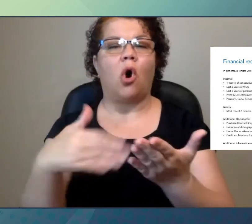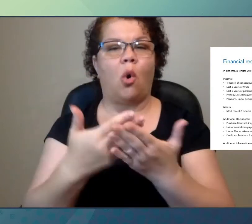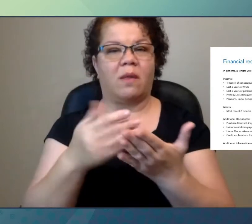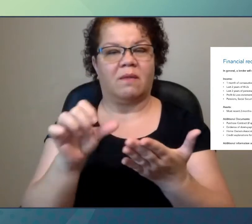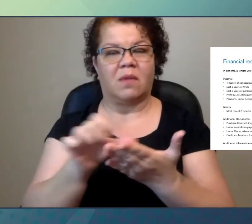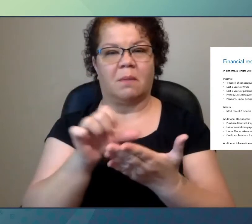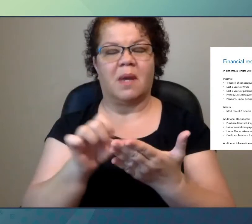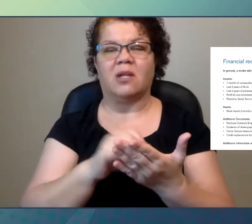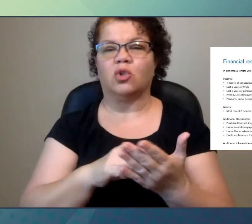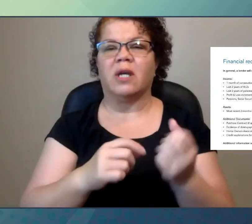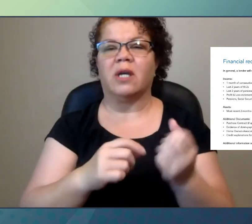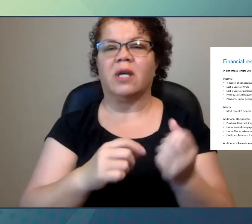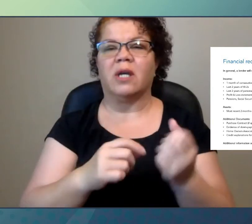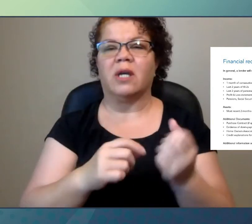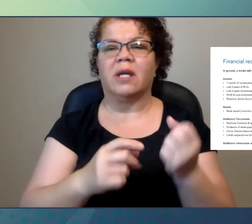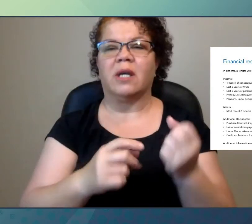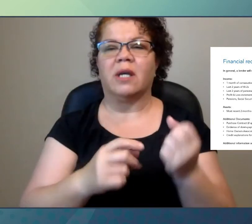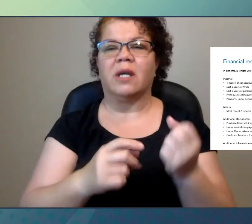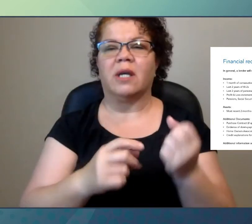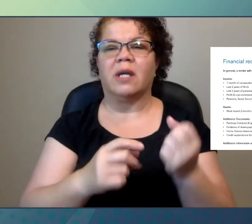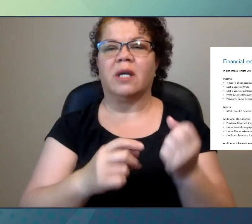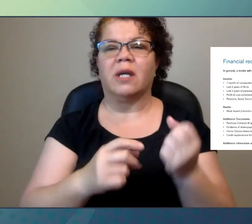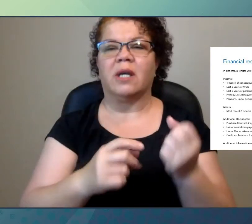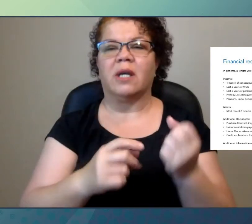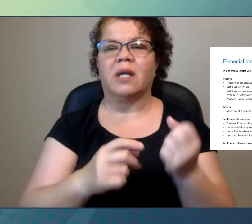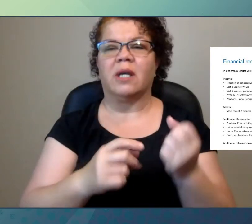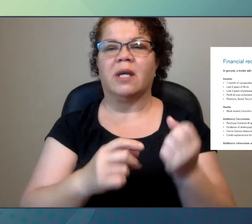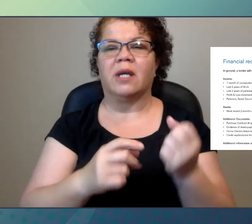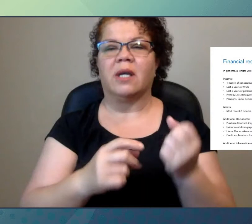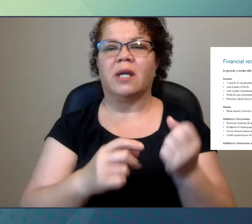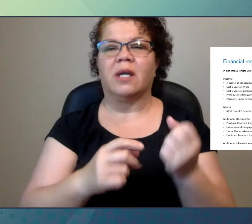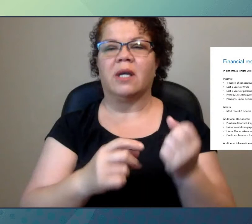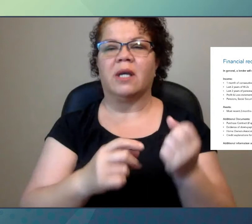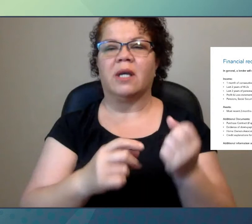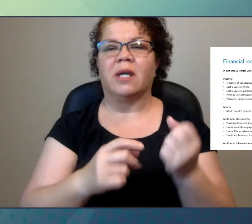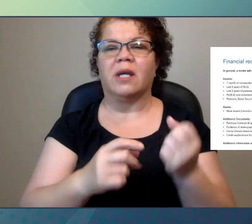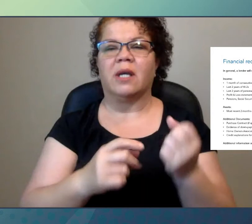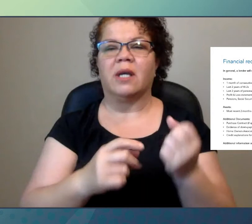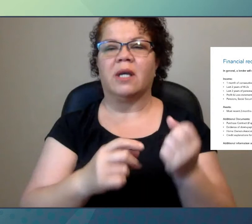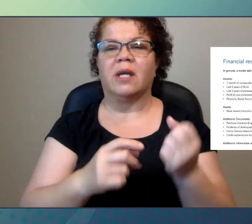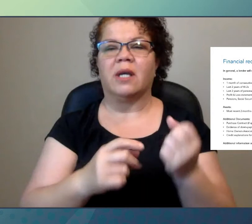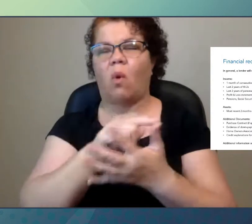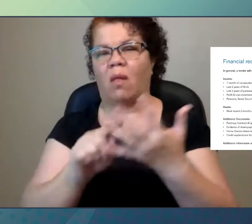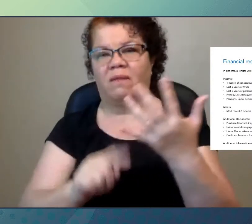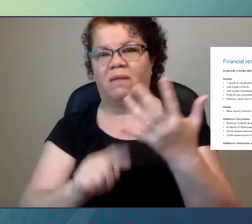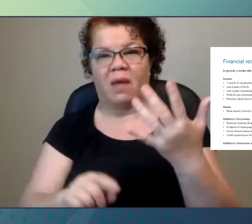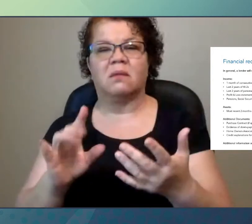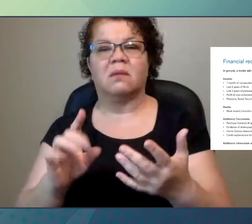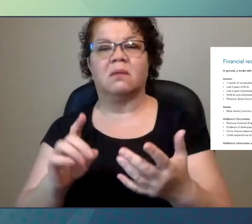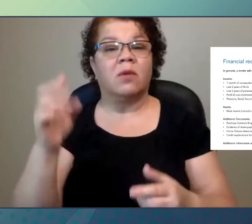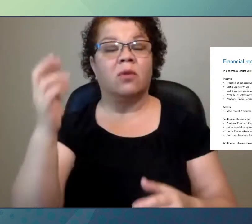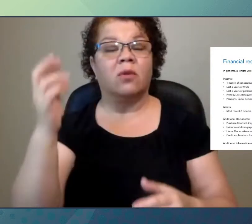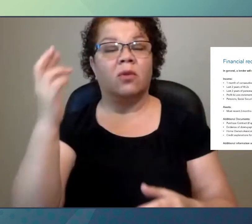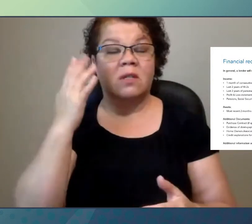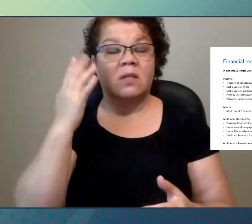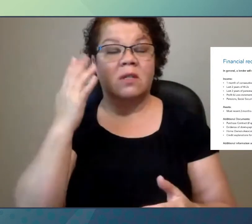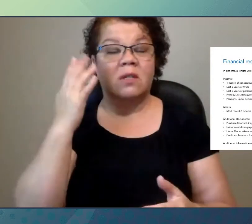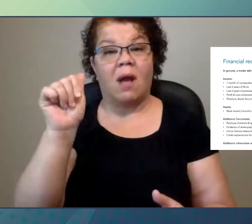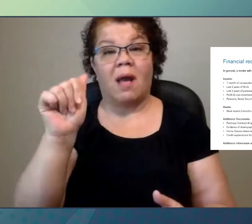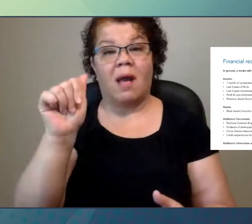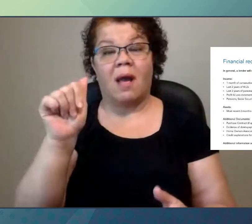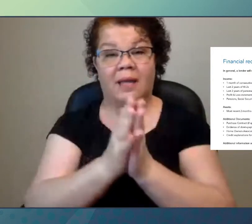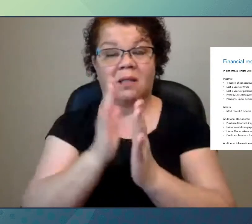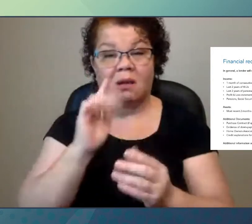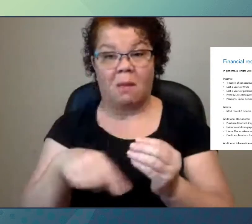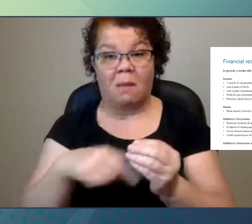savings, checkings, or brokerage accounts, investments accounts that you may have. And again, the purpose of assets is to see how much